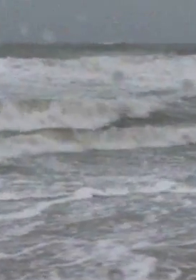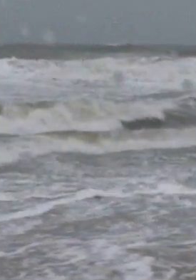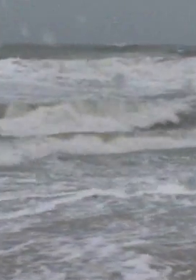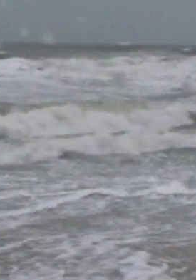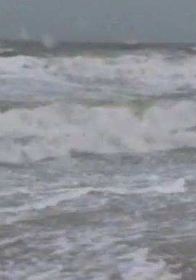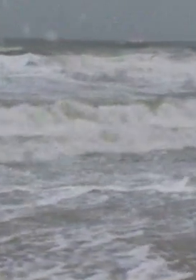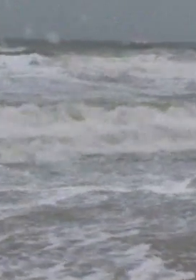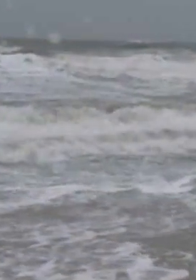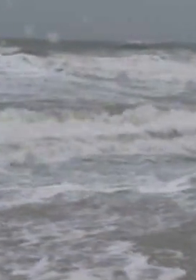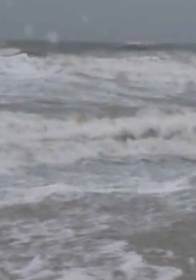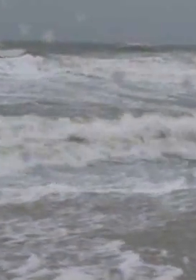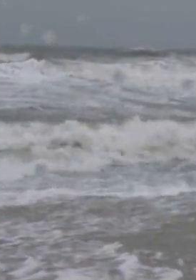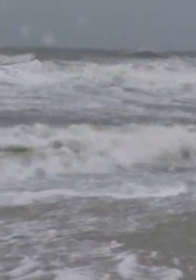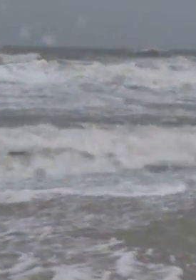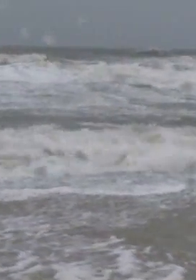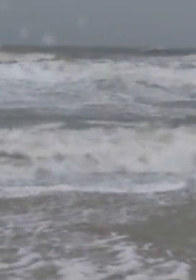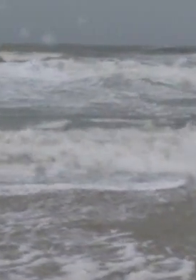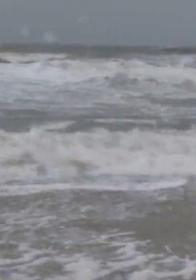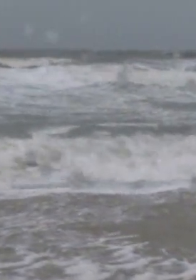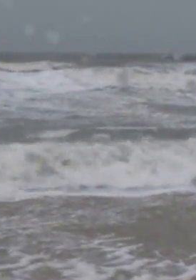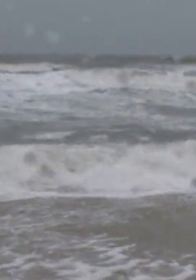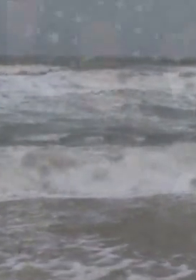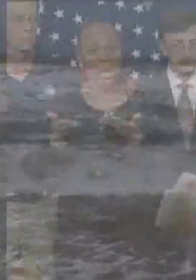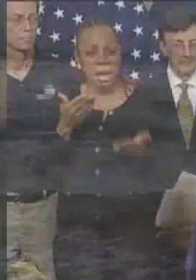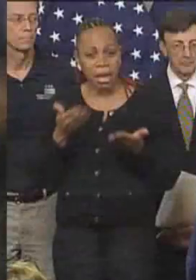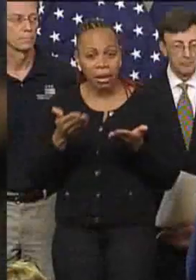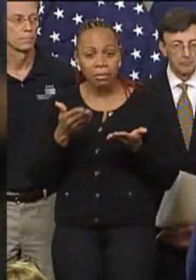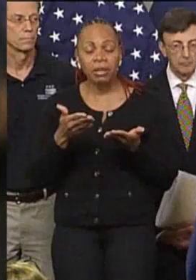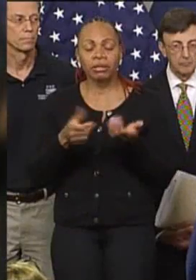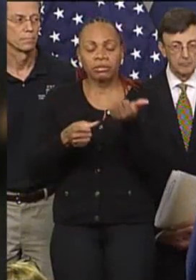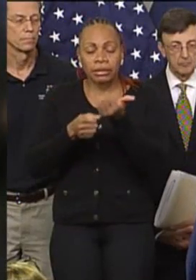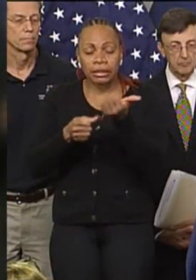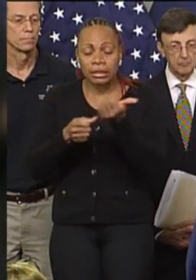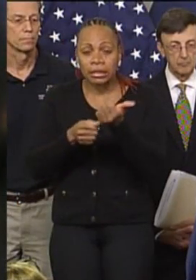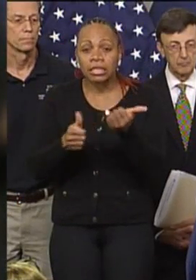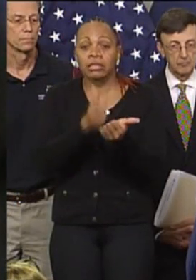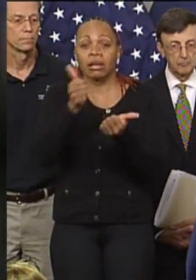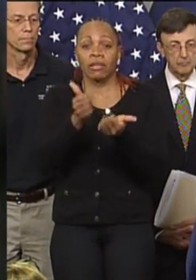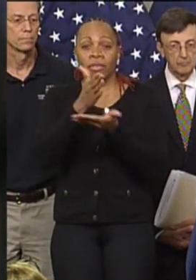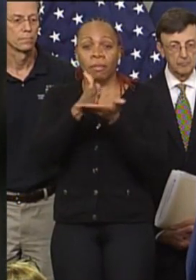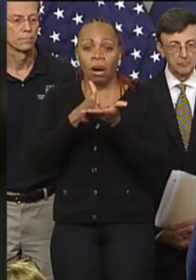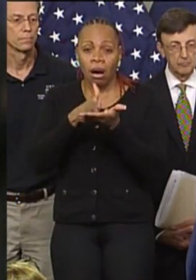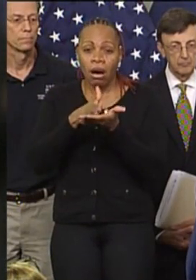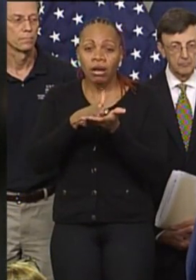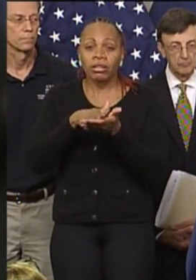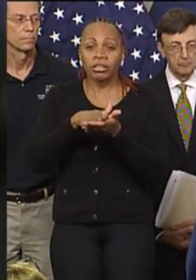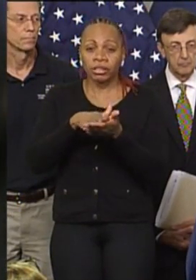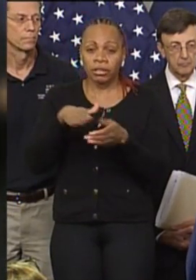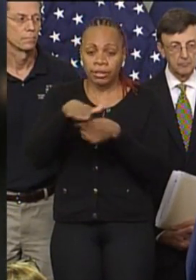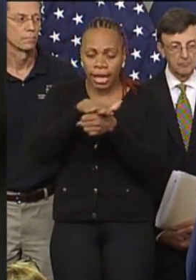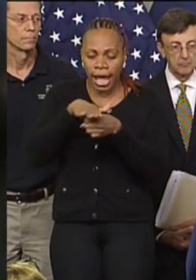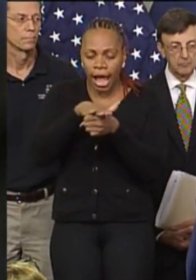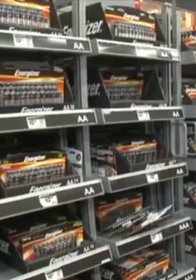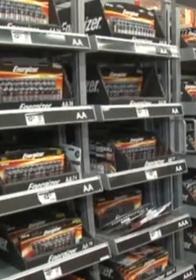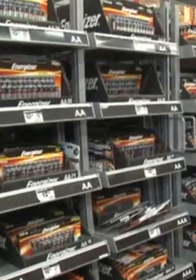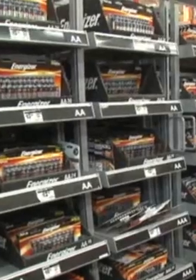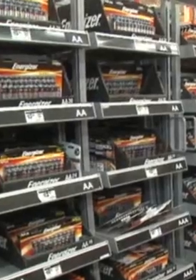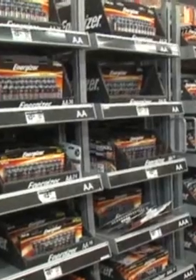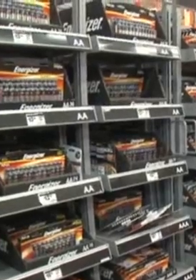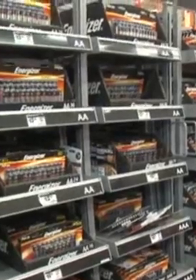say, we can offer some help to other parts of the area, upstate or below